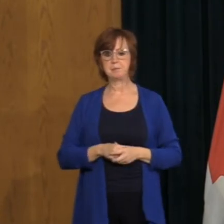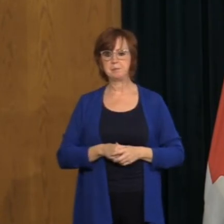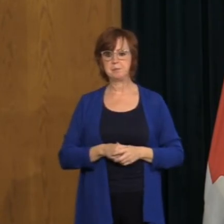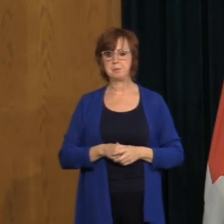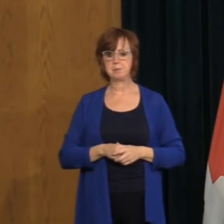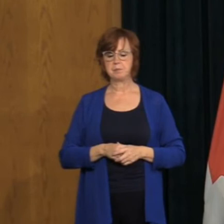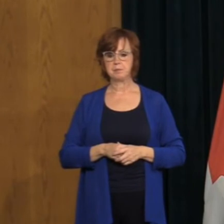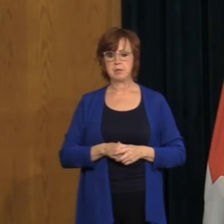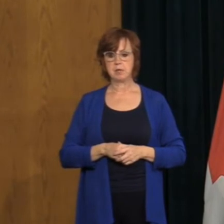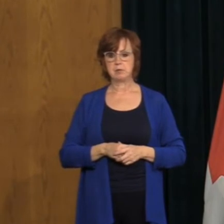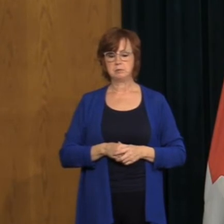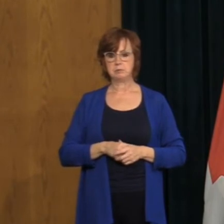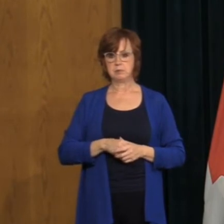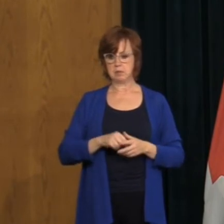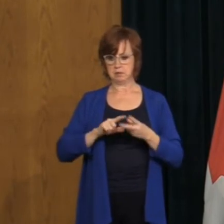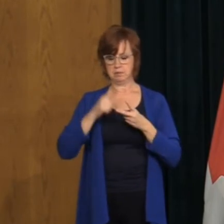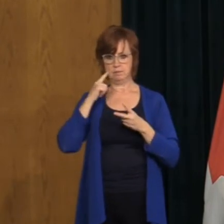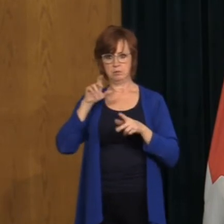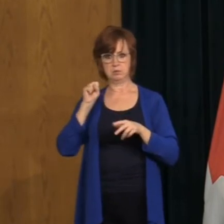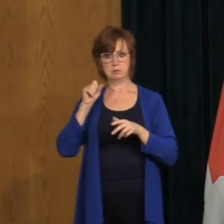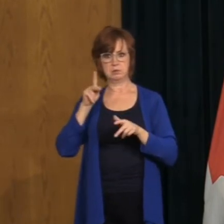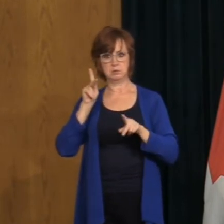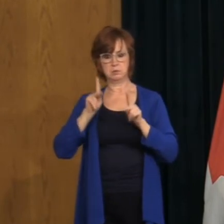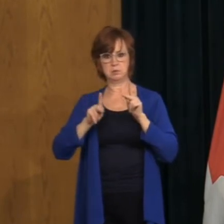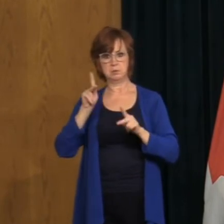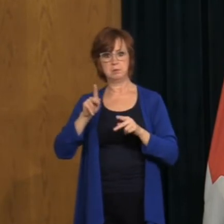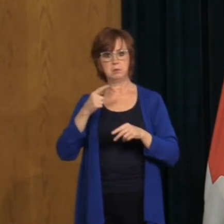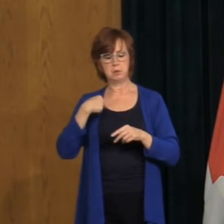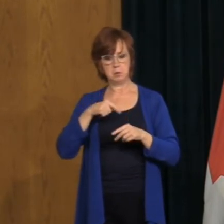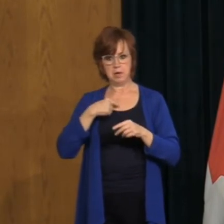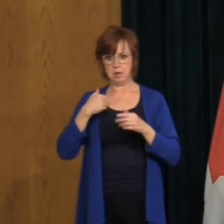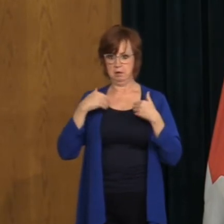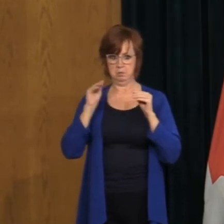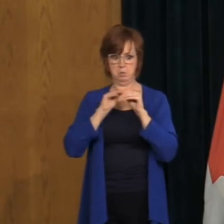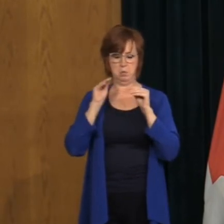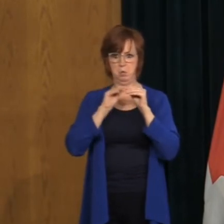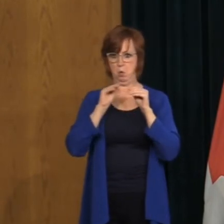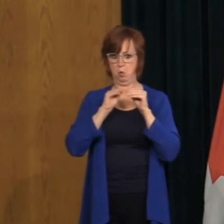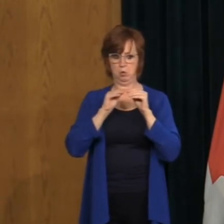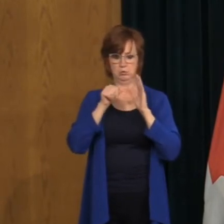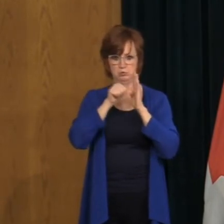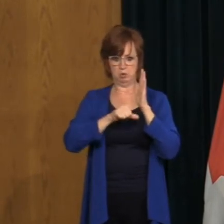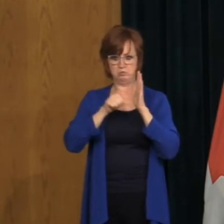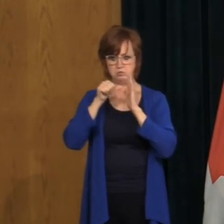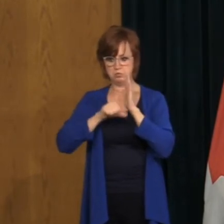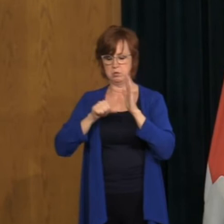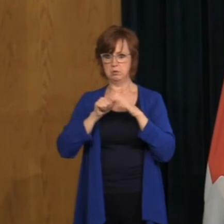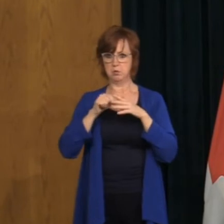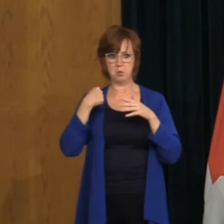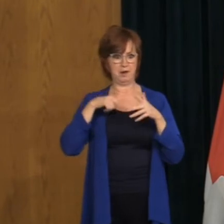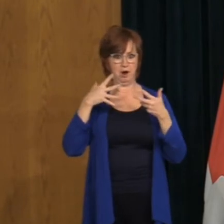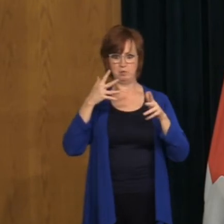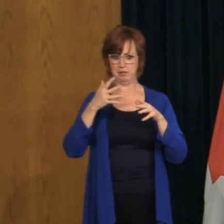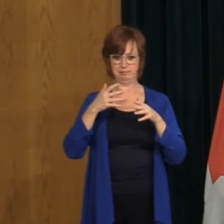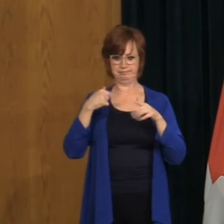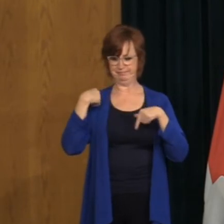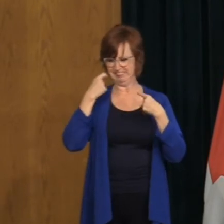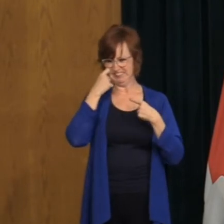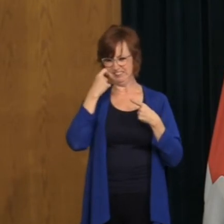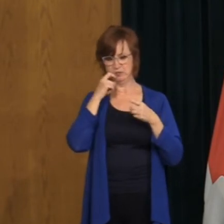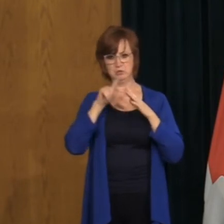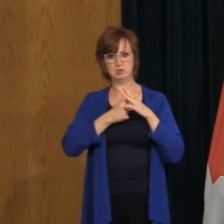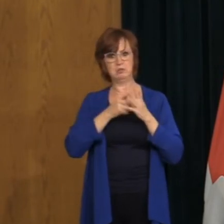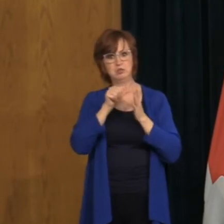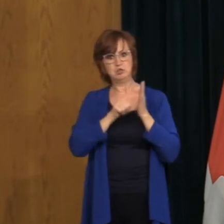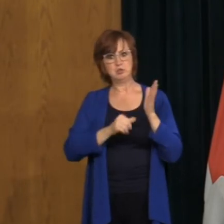have reopened a number of elective surgeries. I believe we've done in excess of 1,000 elective surgeries already just in the